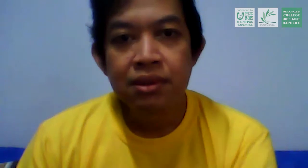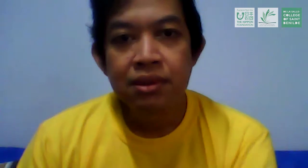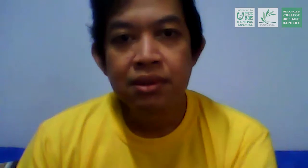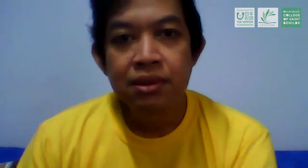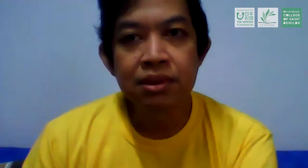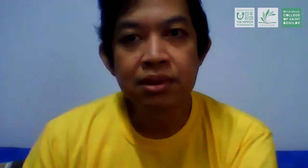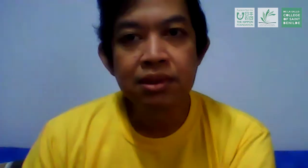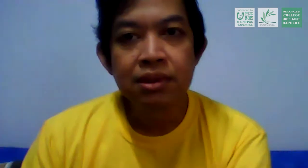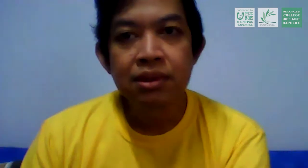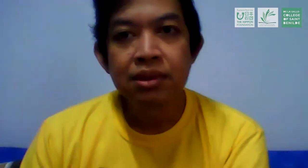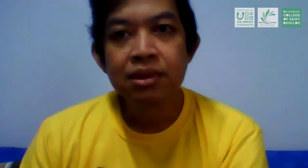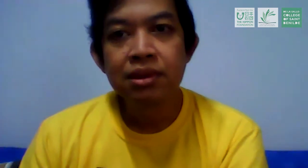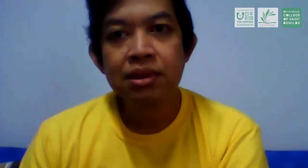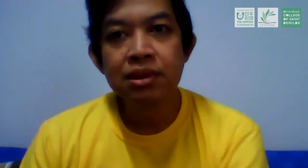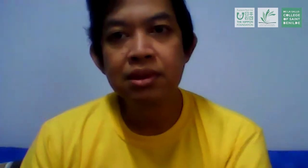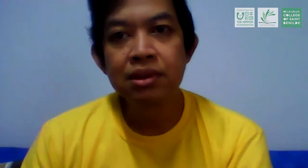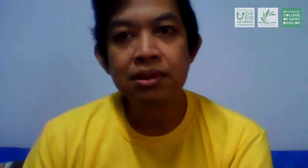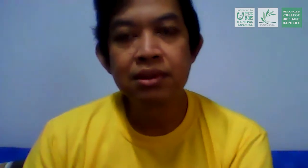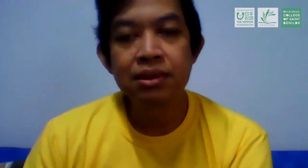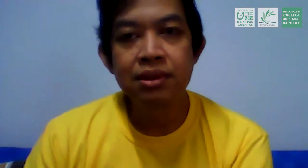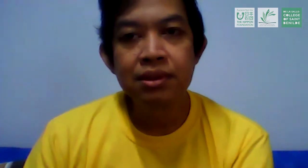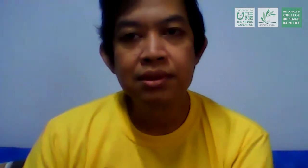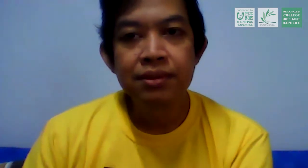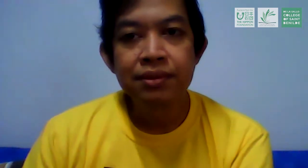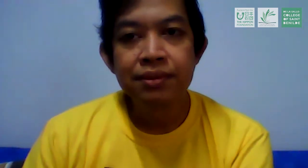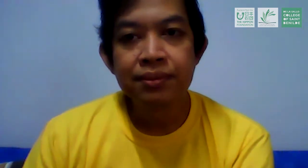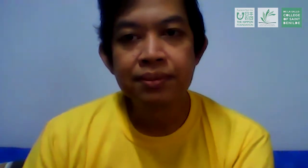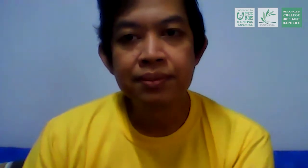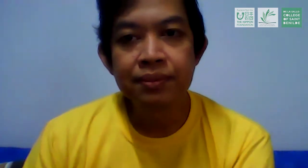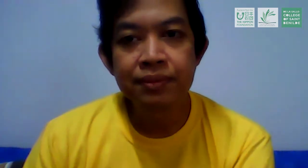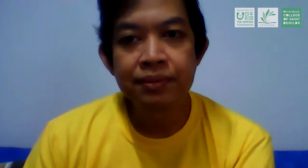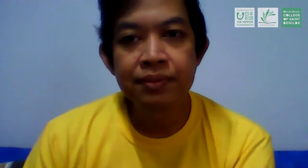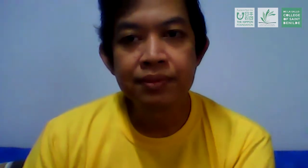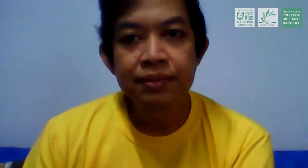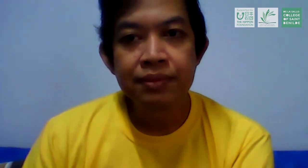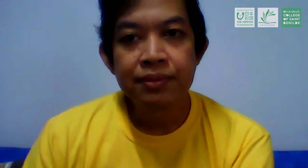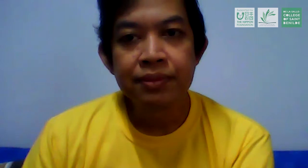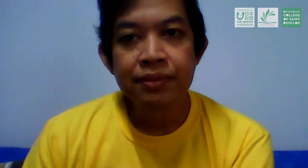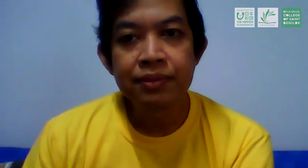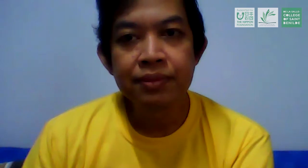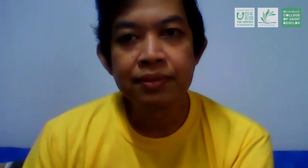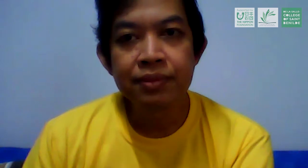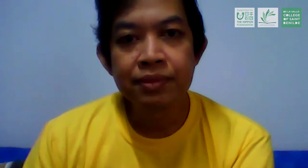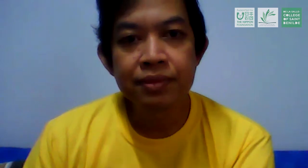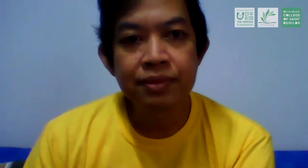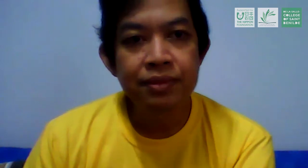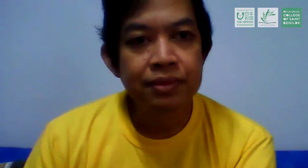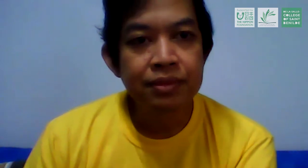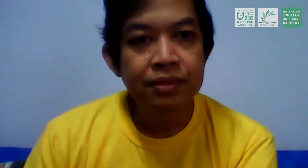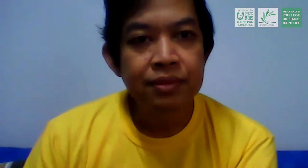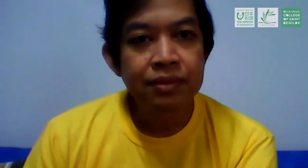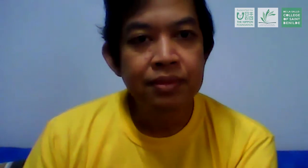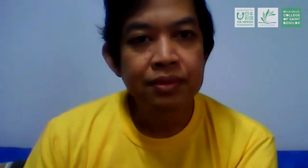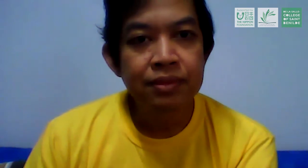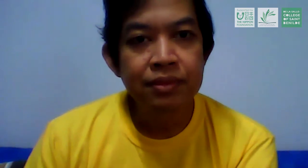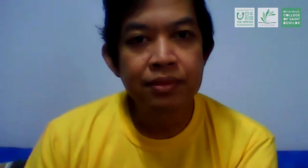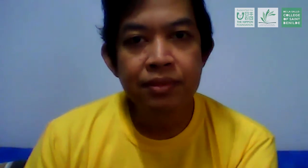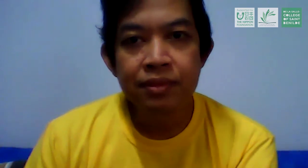A handbook is for review or preparation. You don't use handbooks during teaching class.